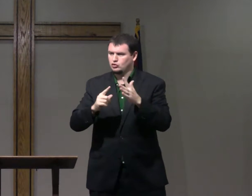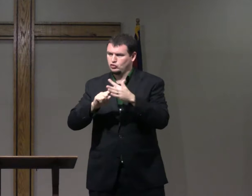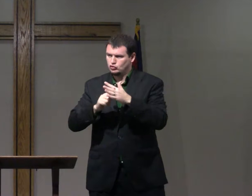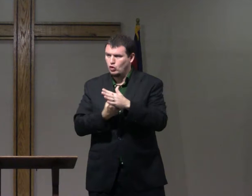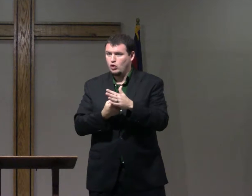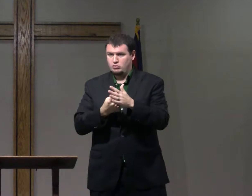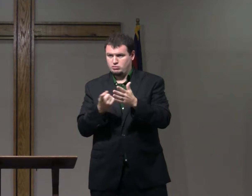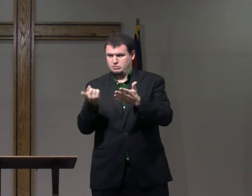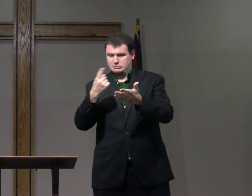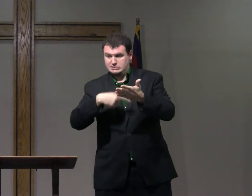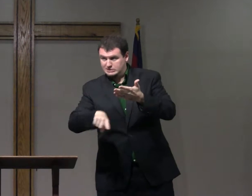plans